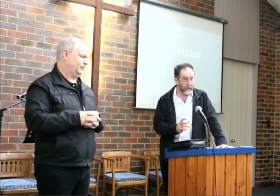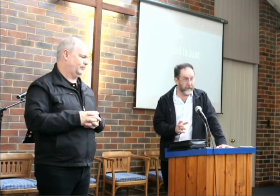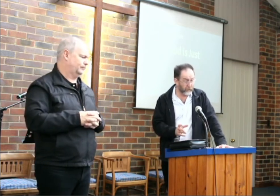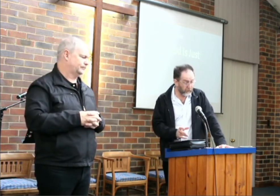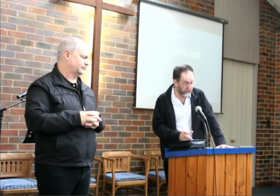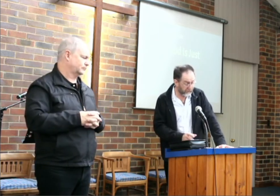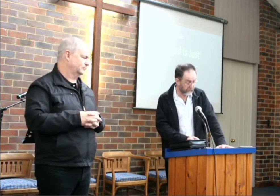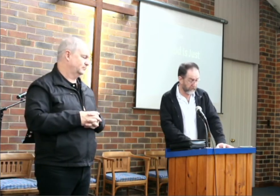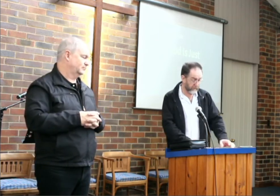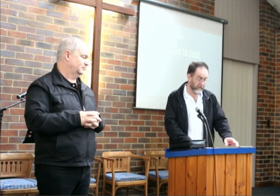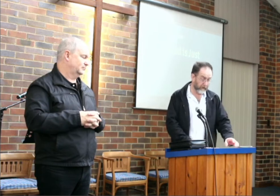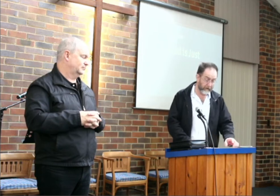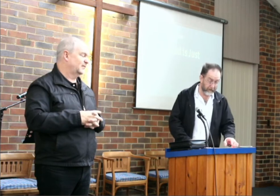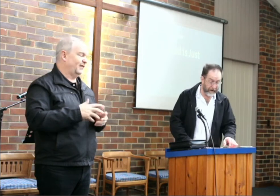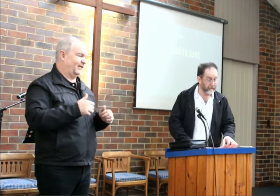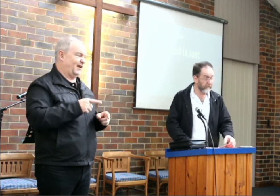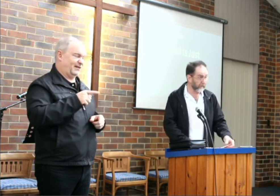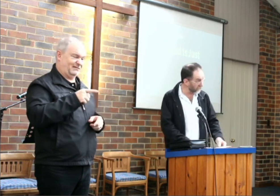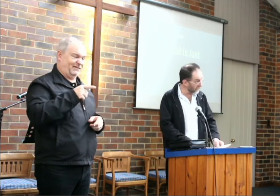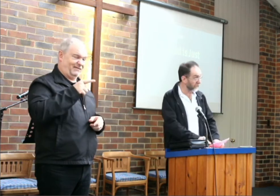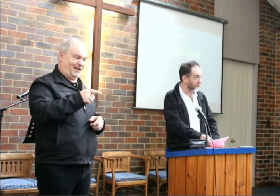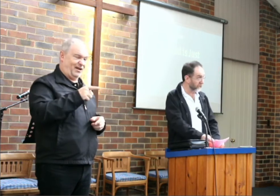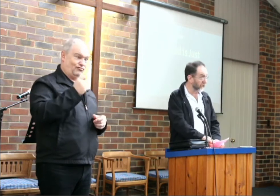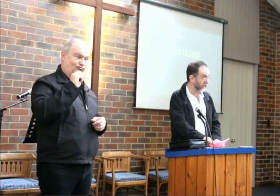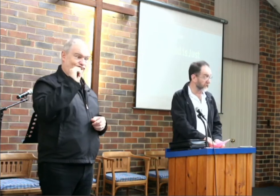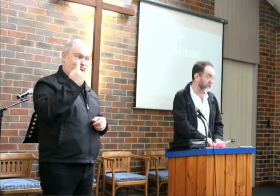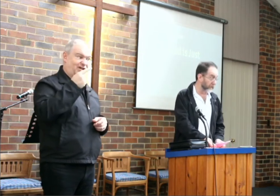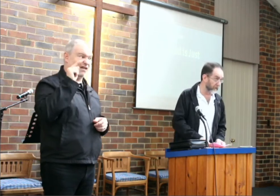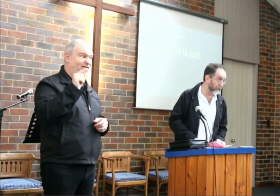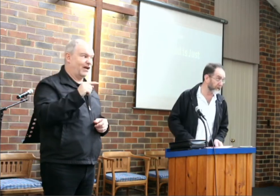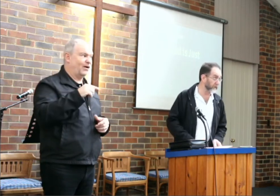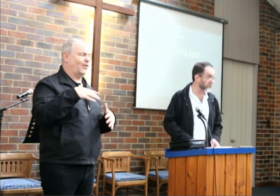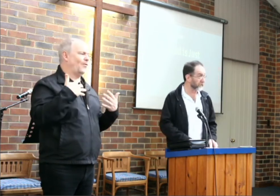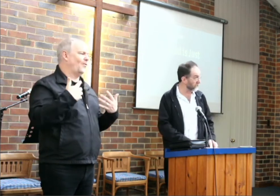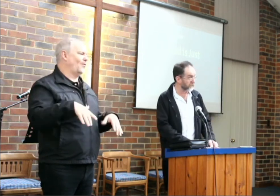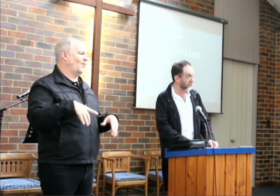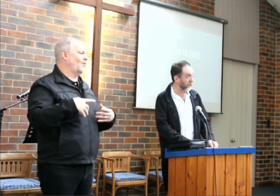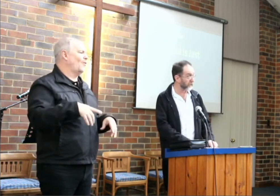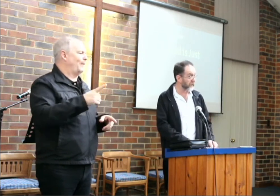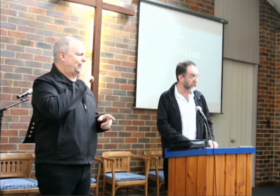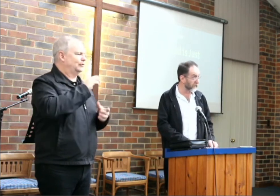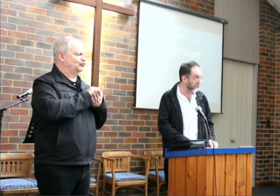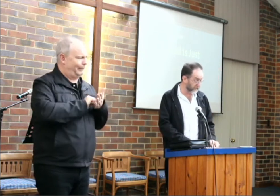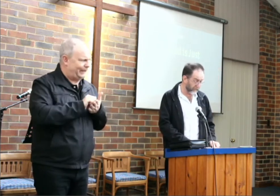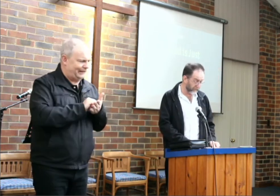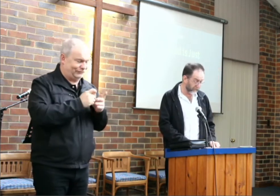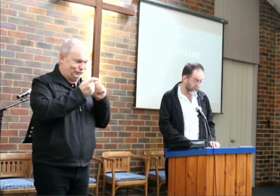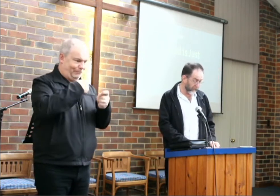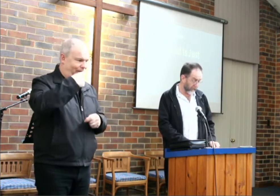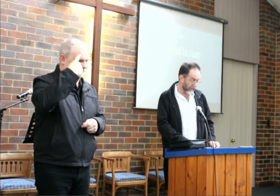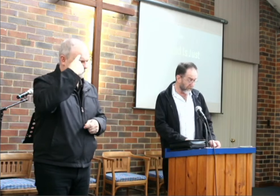Well, this will cause you, even that, realizing that is a form of repentance, because it's a different way of thinking now, isn't